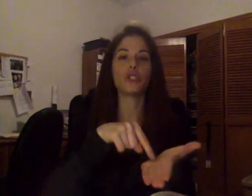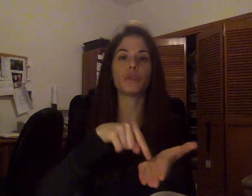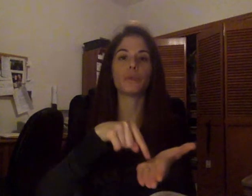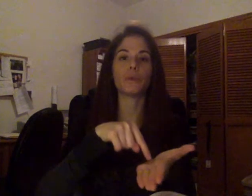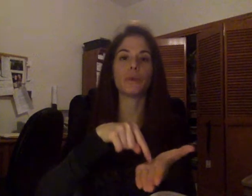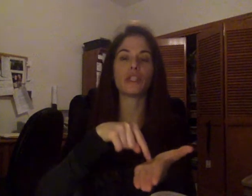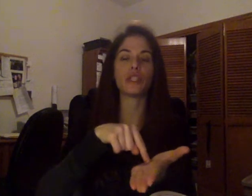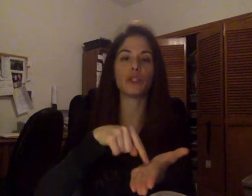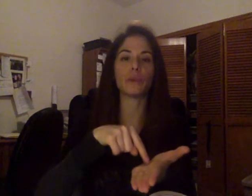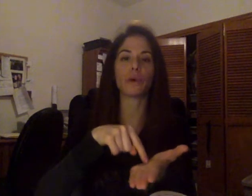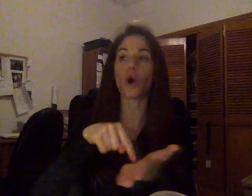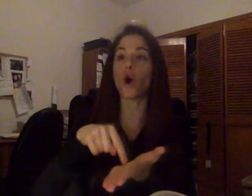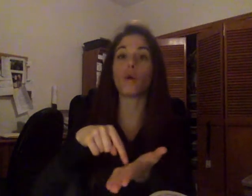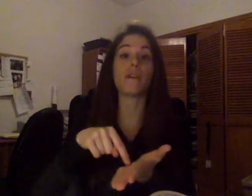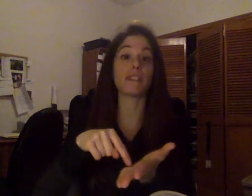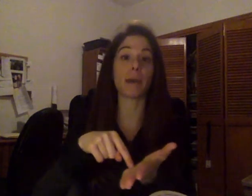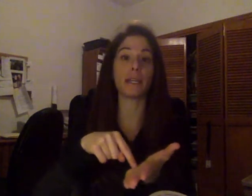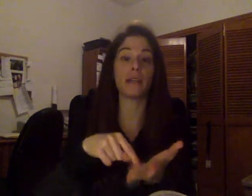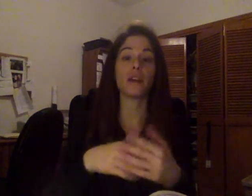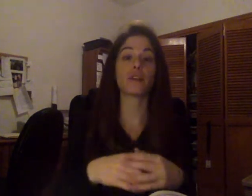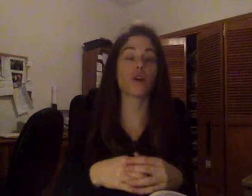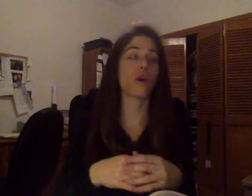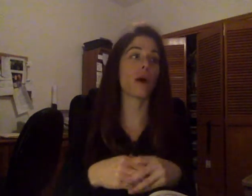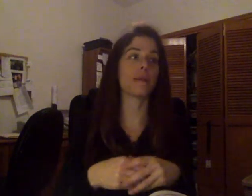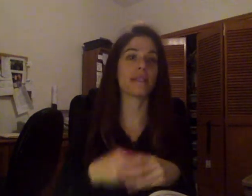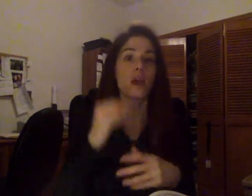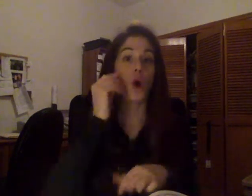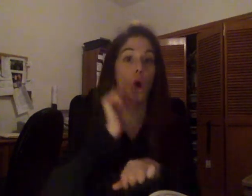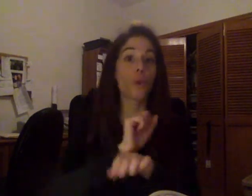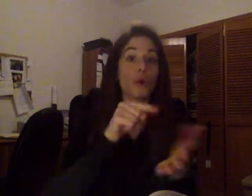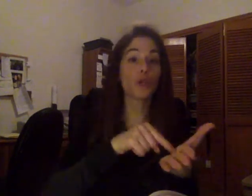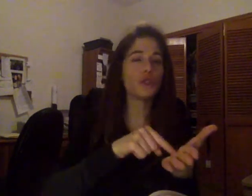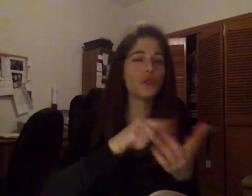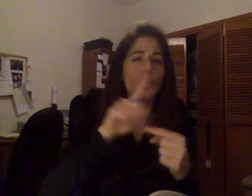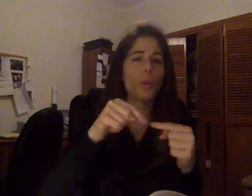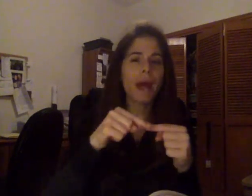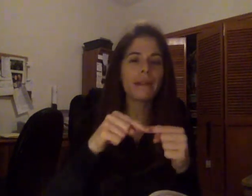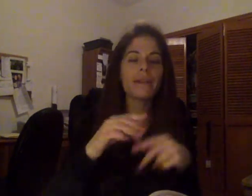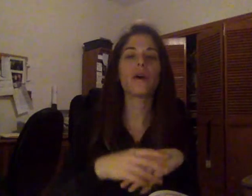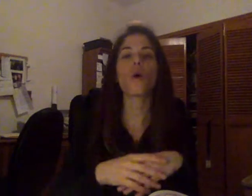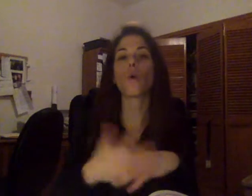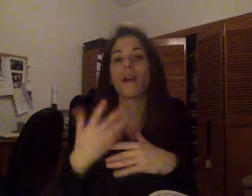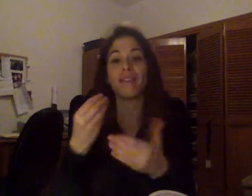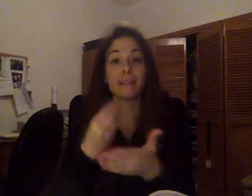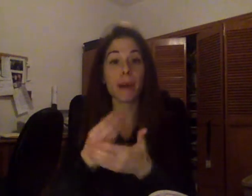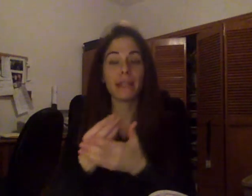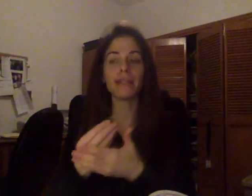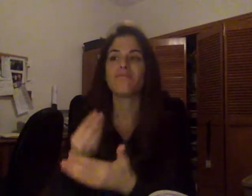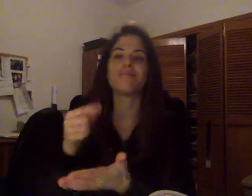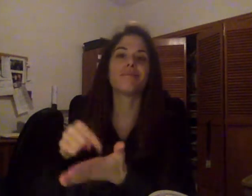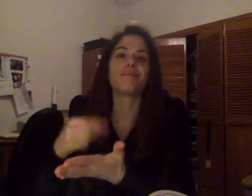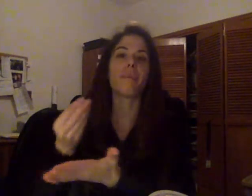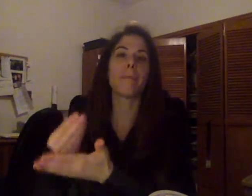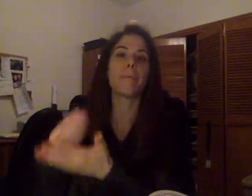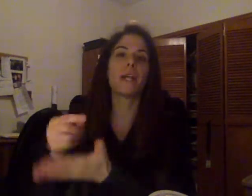Due, when's it due? Or owe if it's money. So I would say homework due when, or if it's money, money